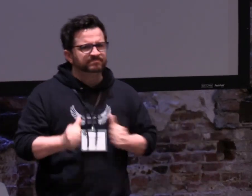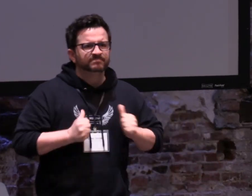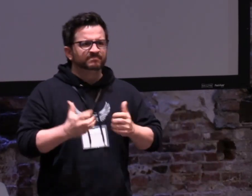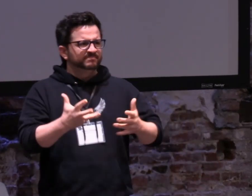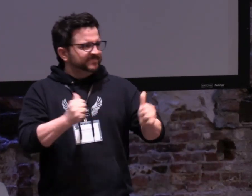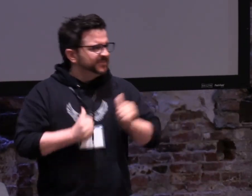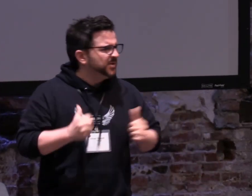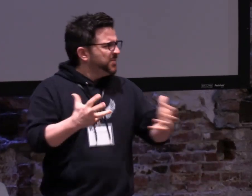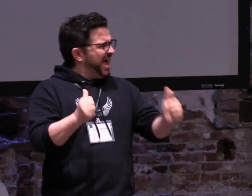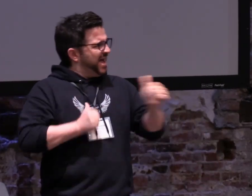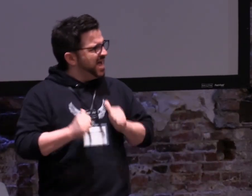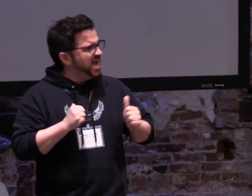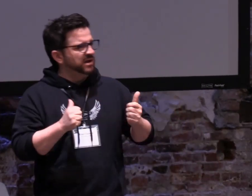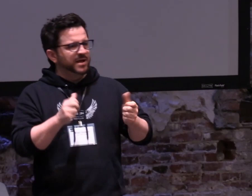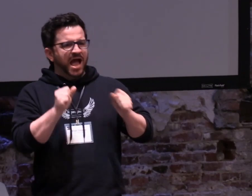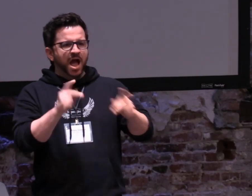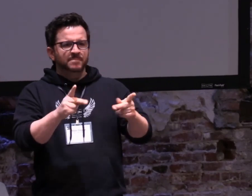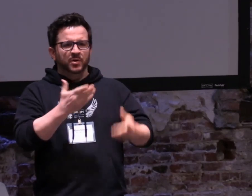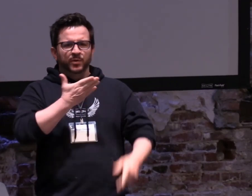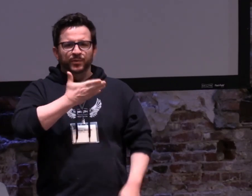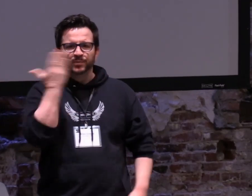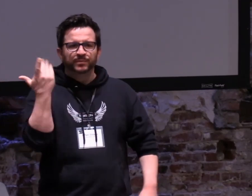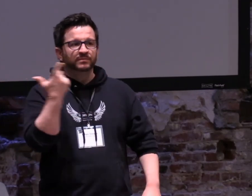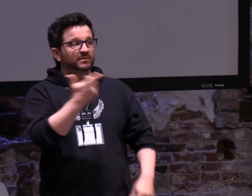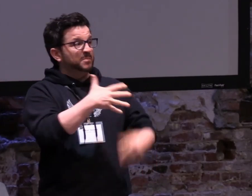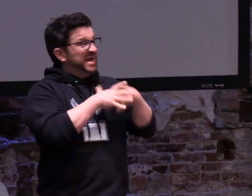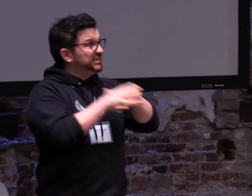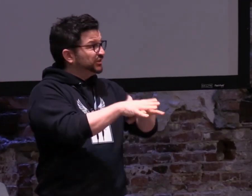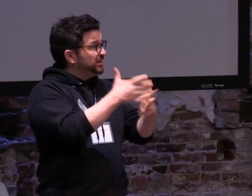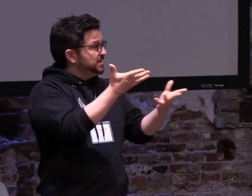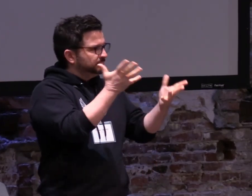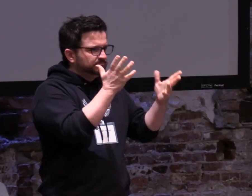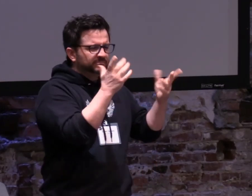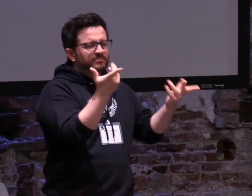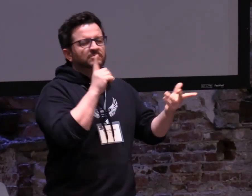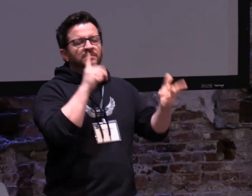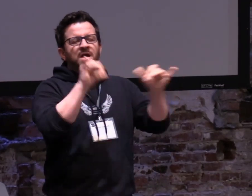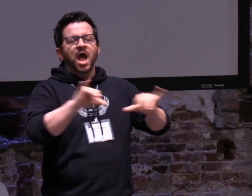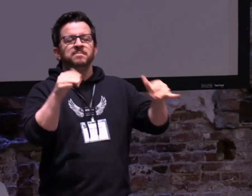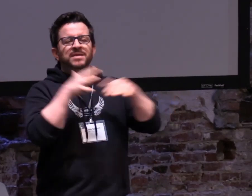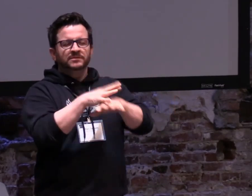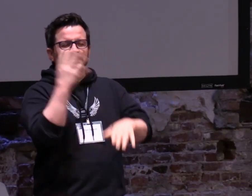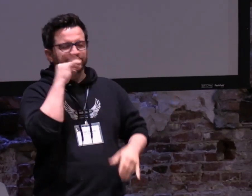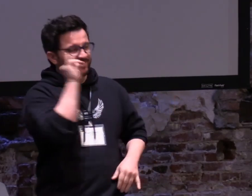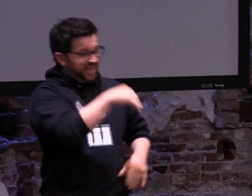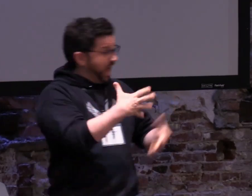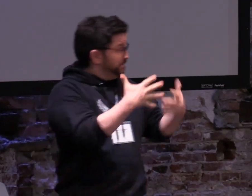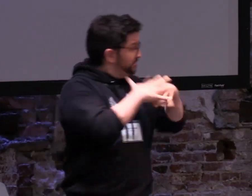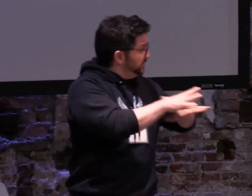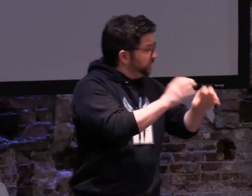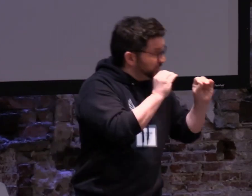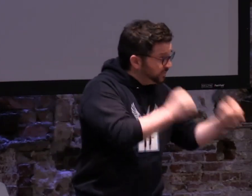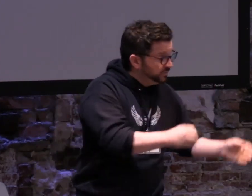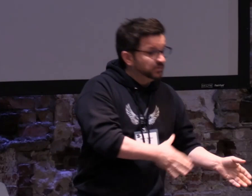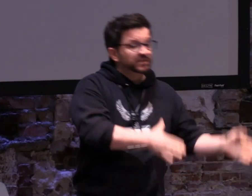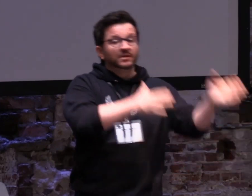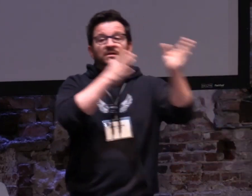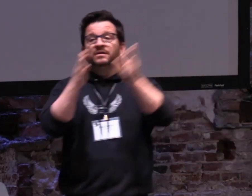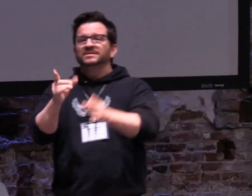been educated in deaf space as well as mainstream space. Always looking for a place to fit, a common